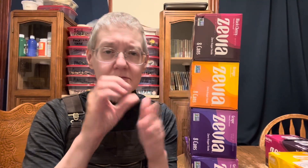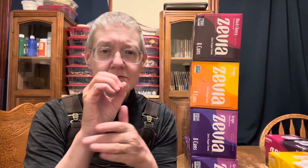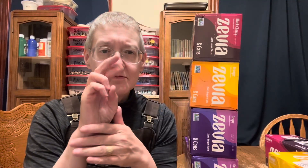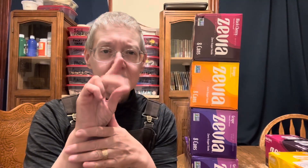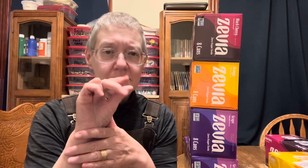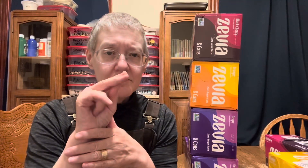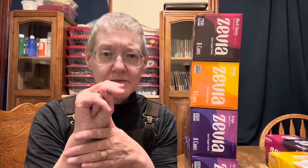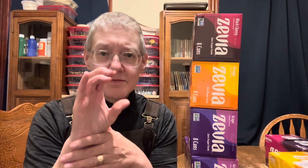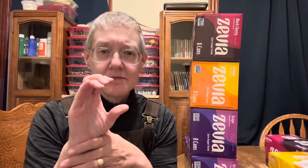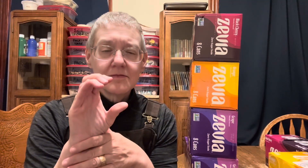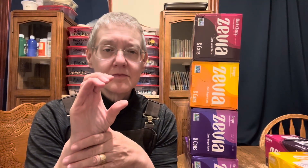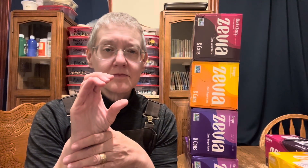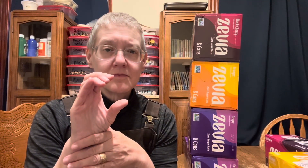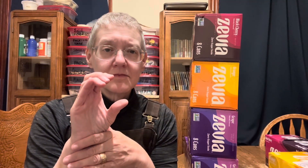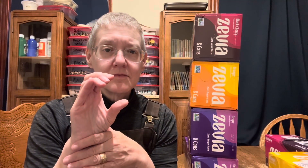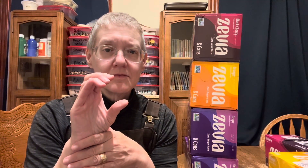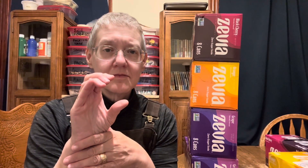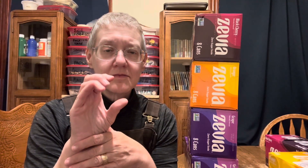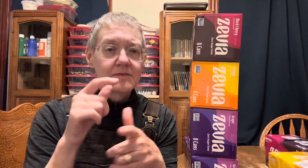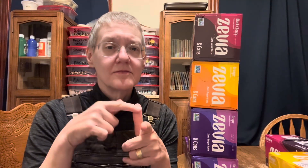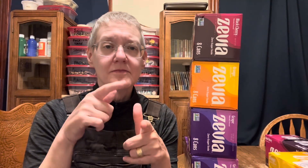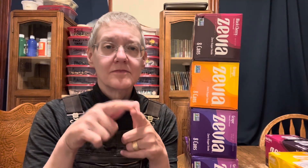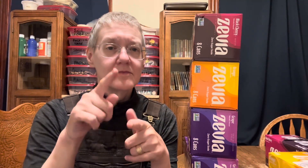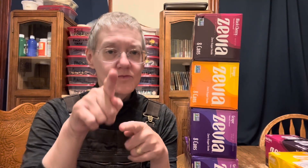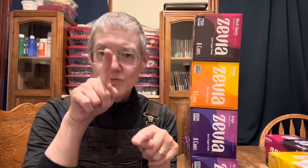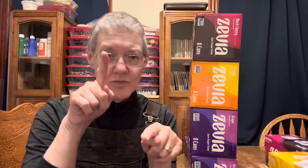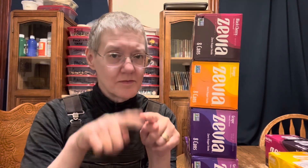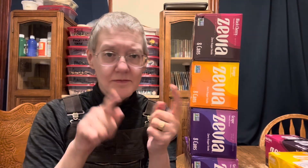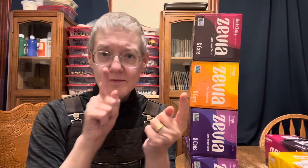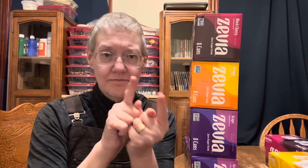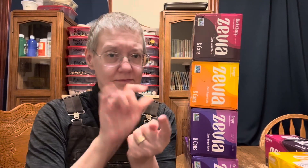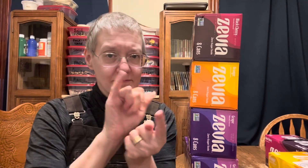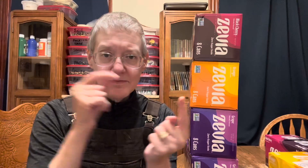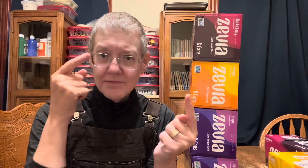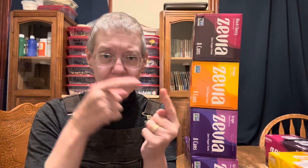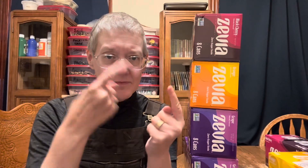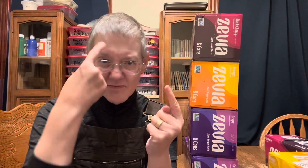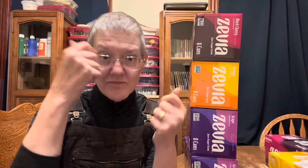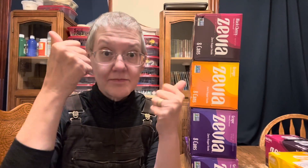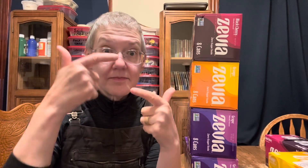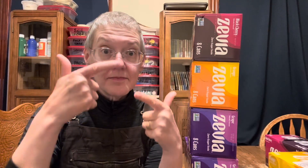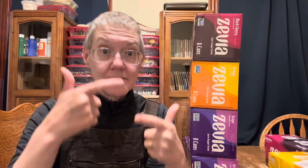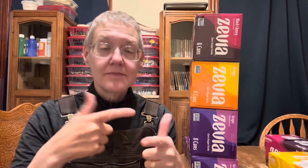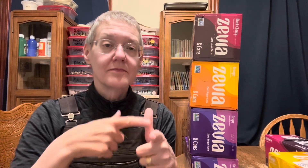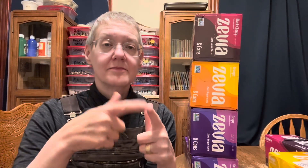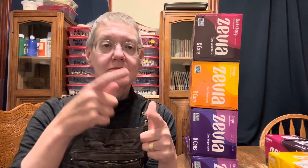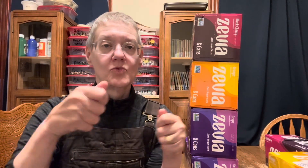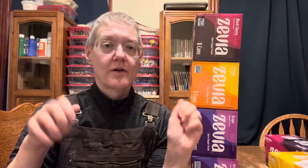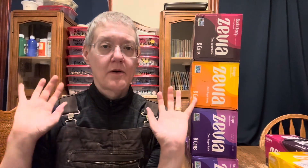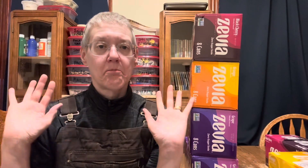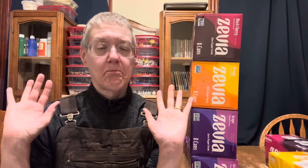flavors, everything from scratch, everything organic. But you can't meet that goal, so you give